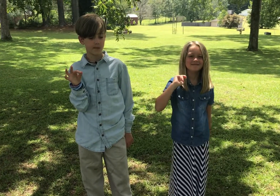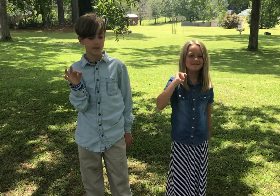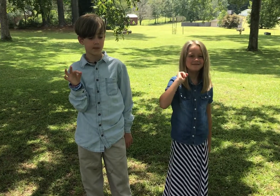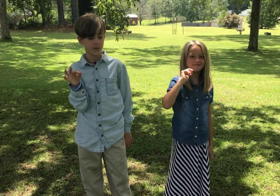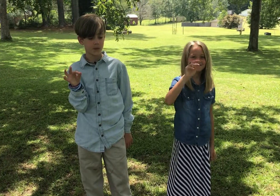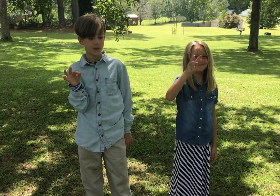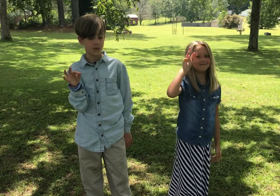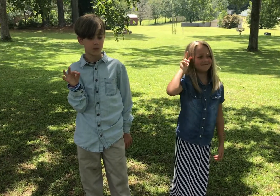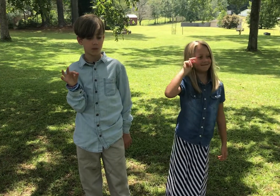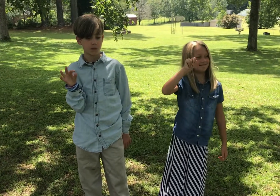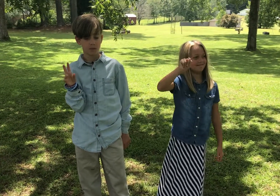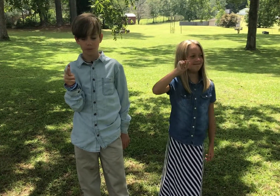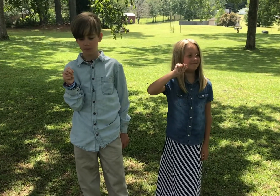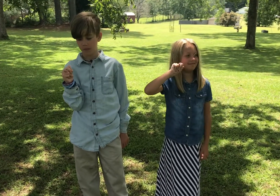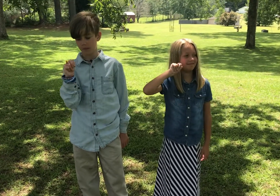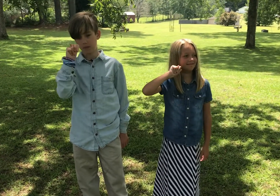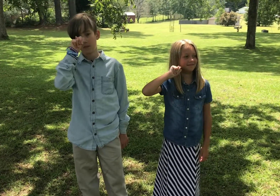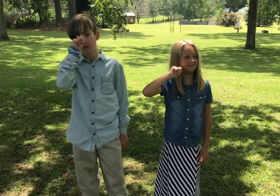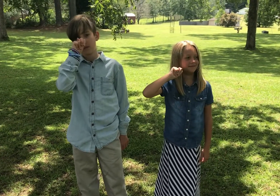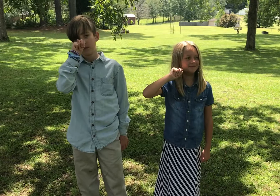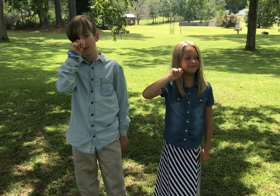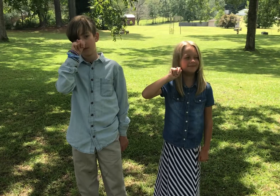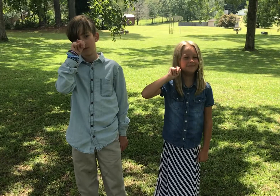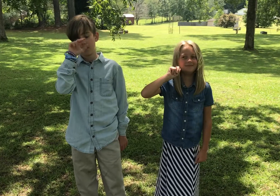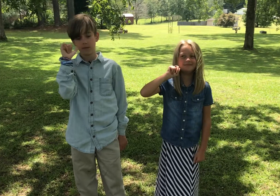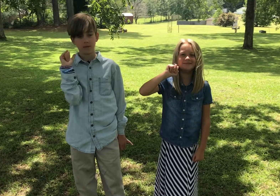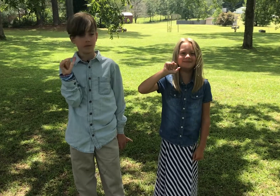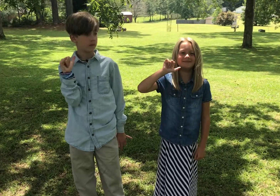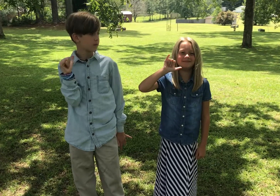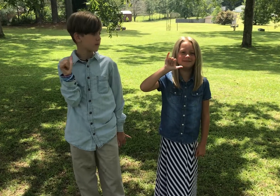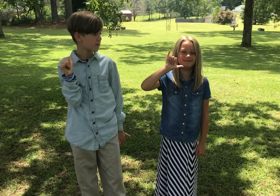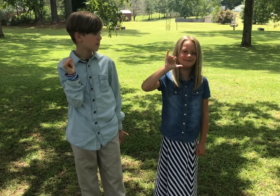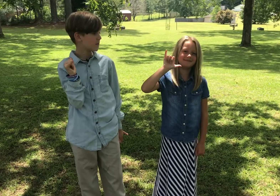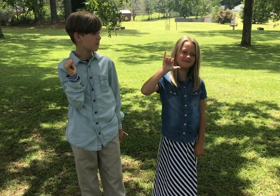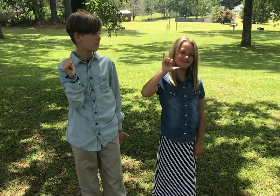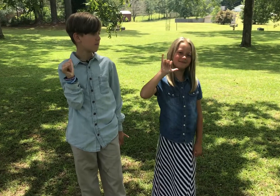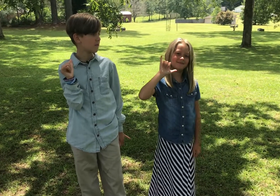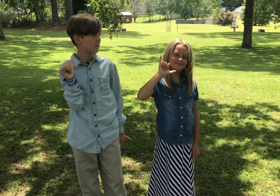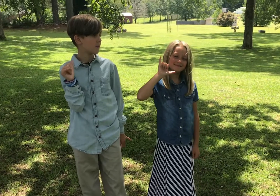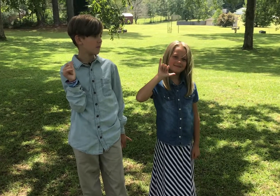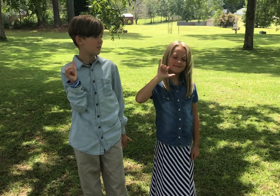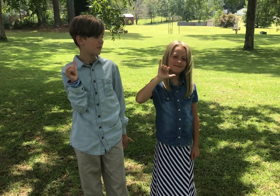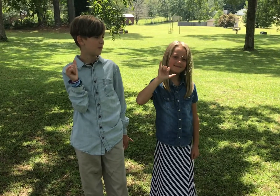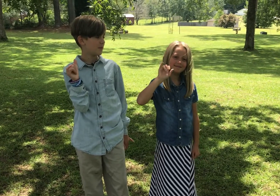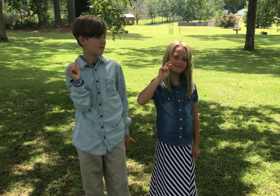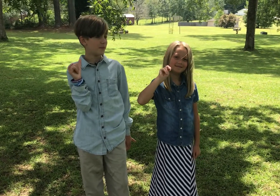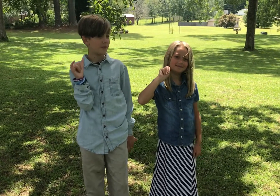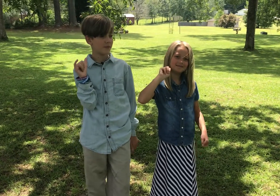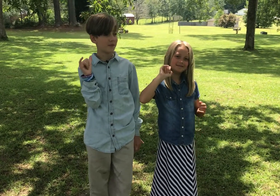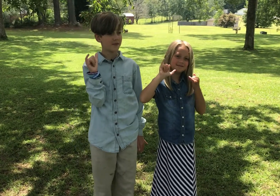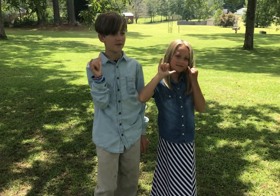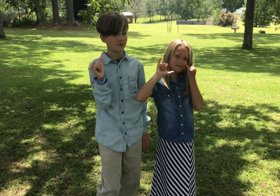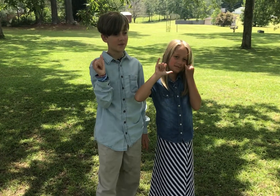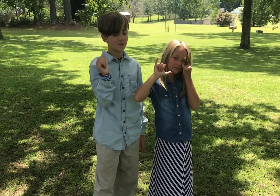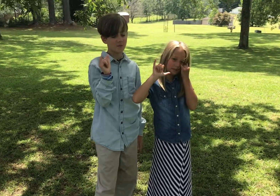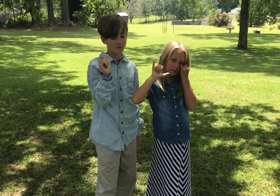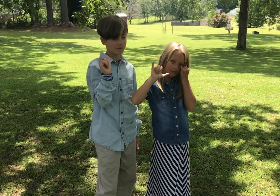ASLN and an ASLY. So NY for New York. For